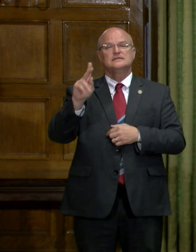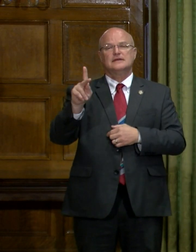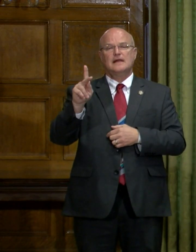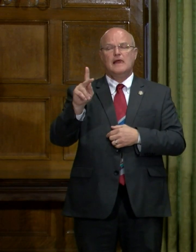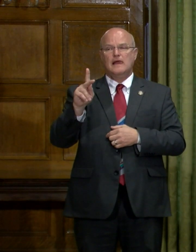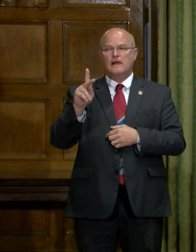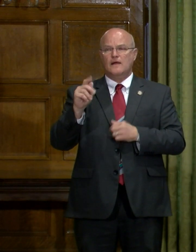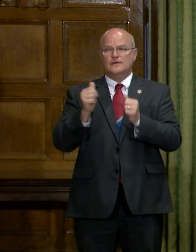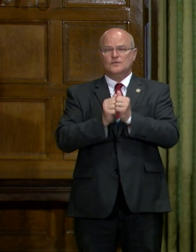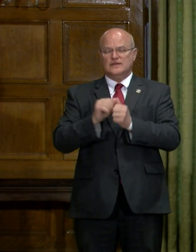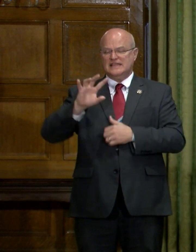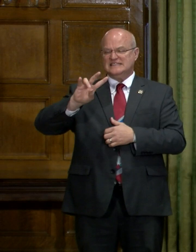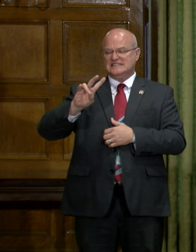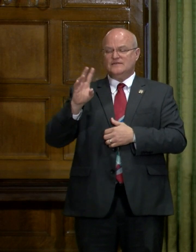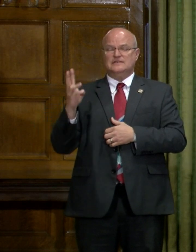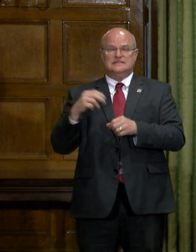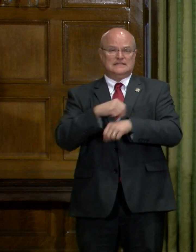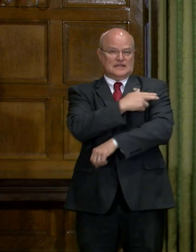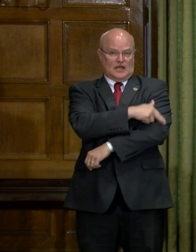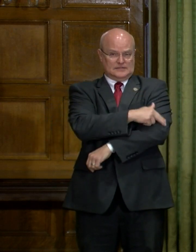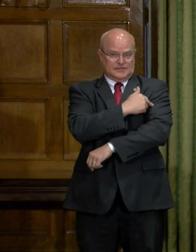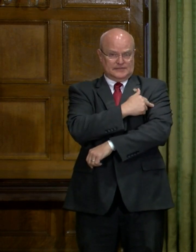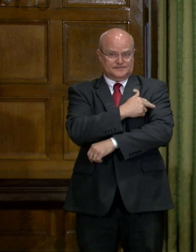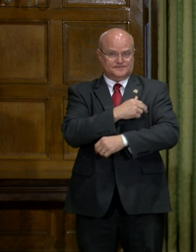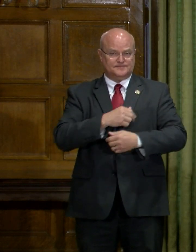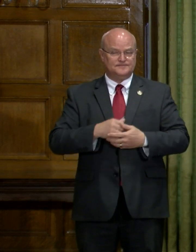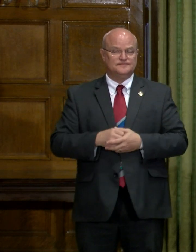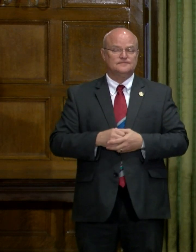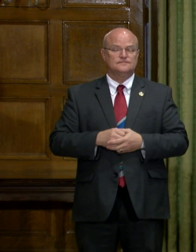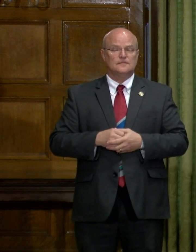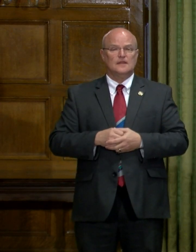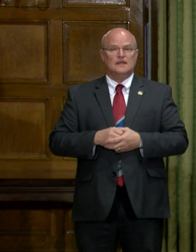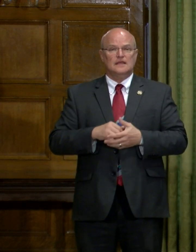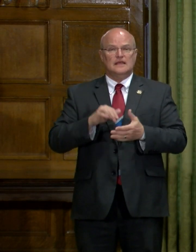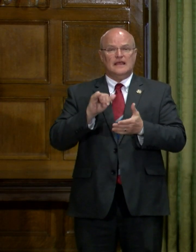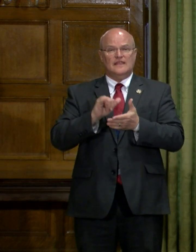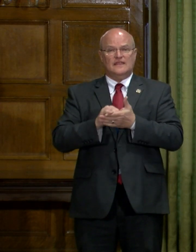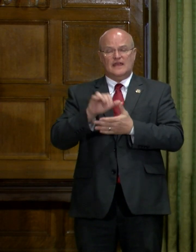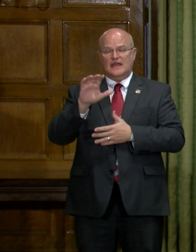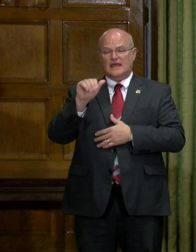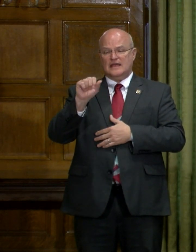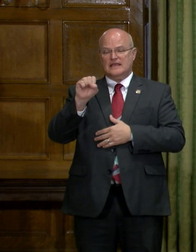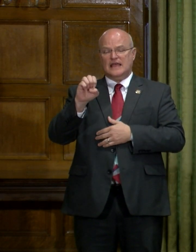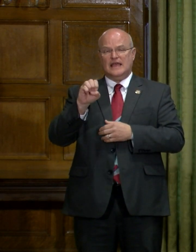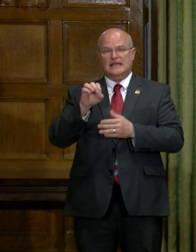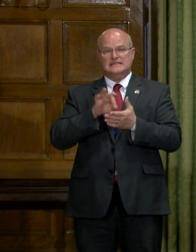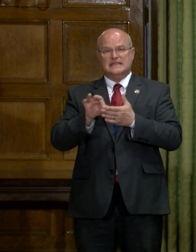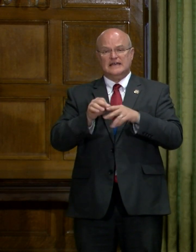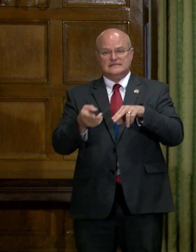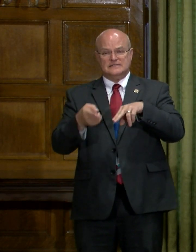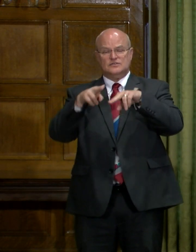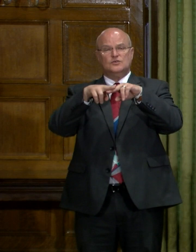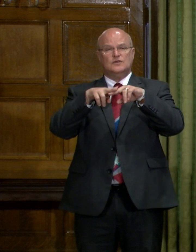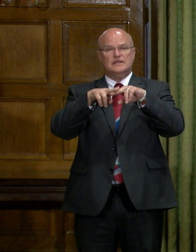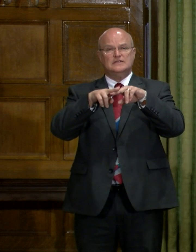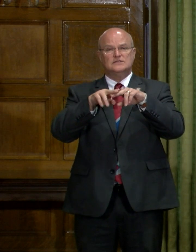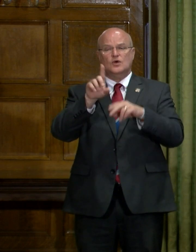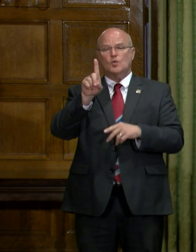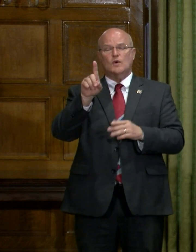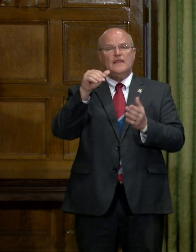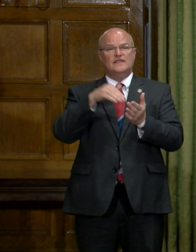Arkansas, with 76 hospitalized. That case count has increased